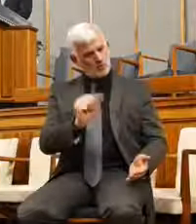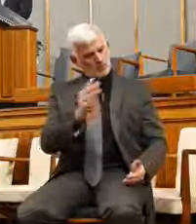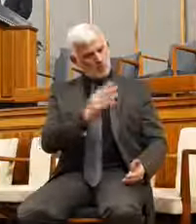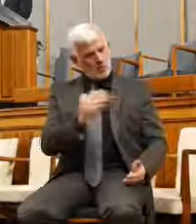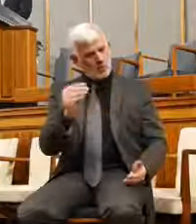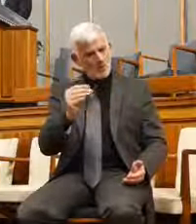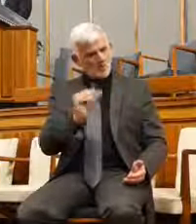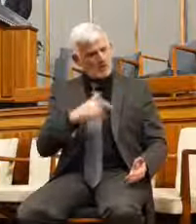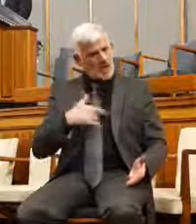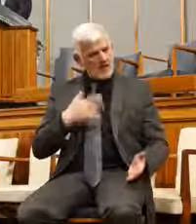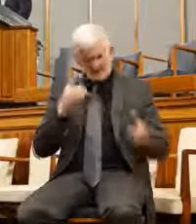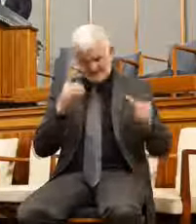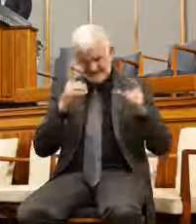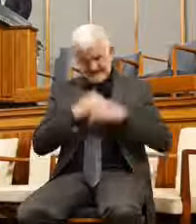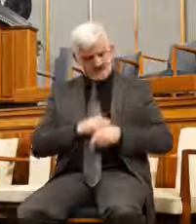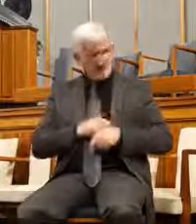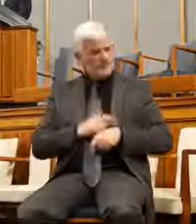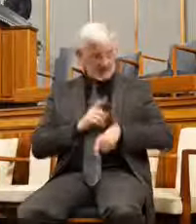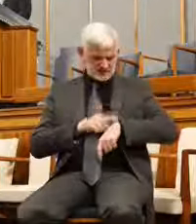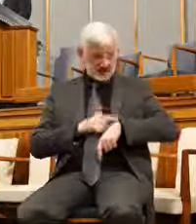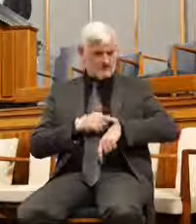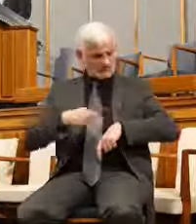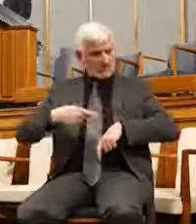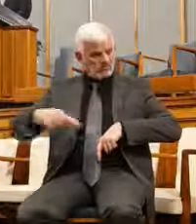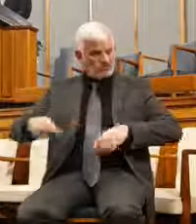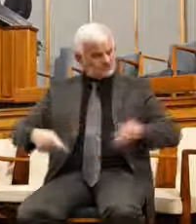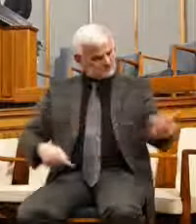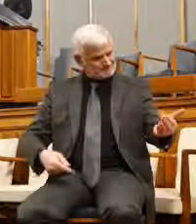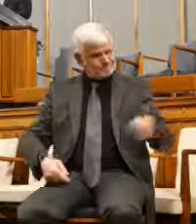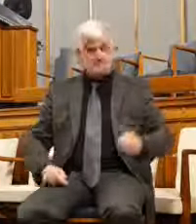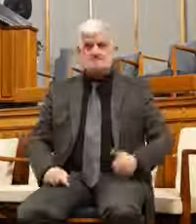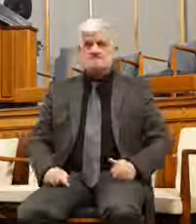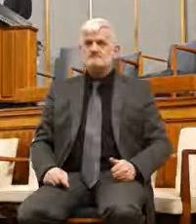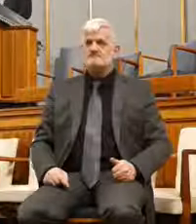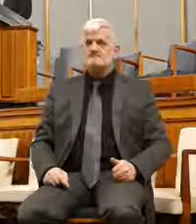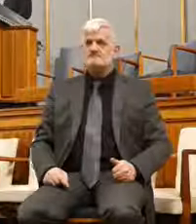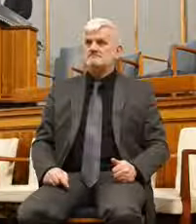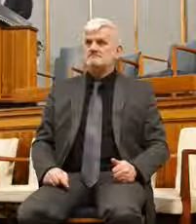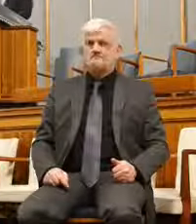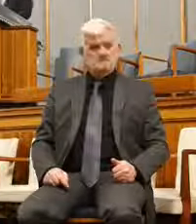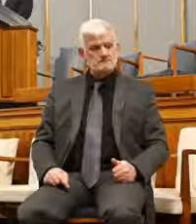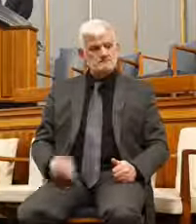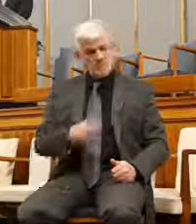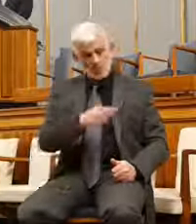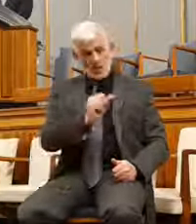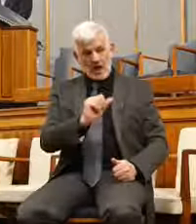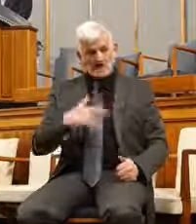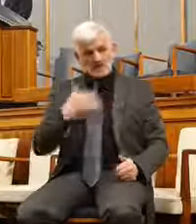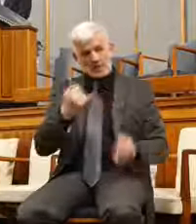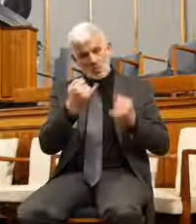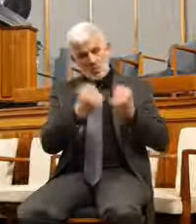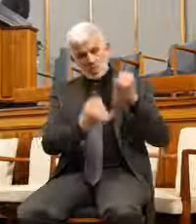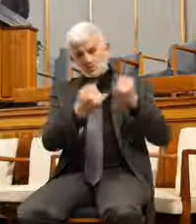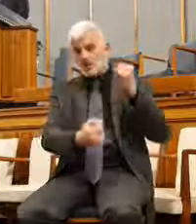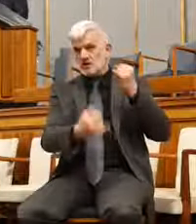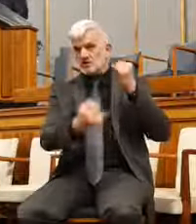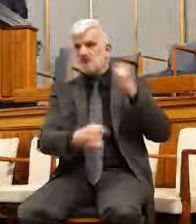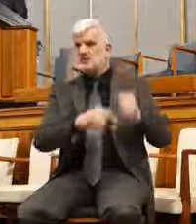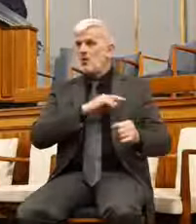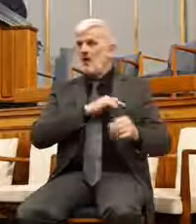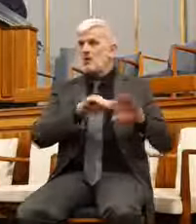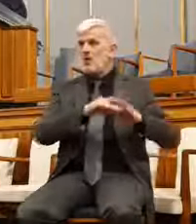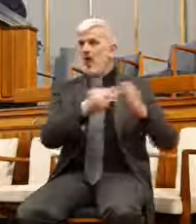asleep. Time is going by. Other influences are getting hold of you. This world is getting its hooks